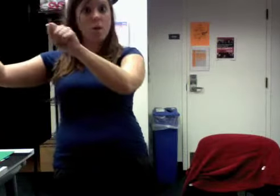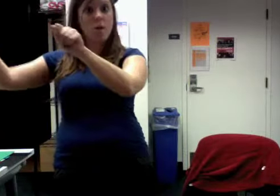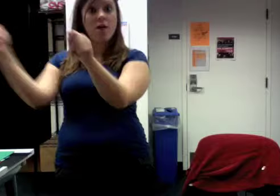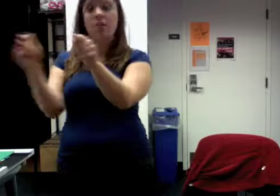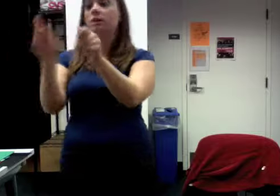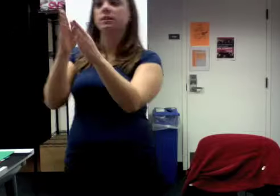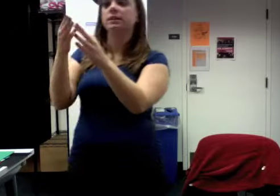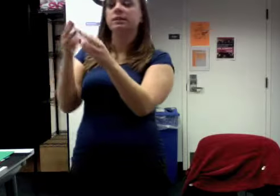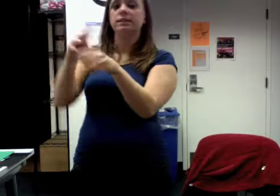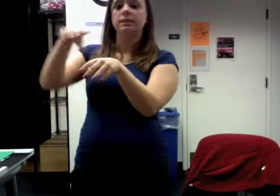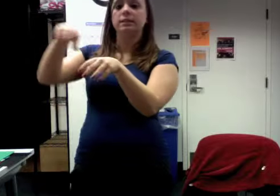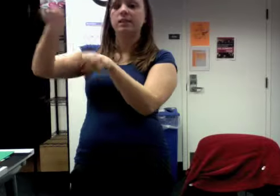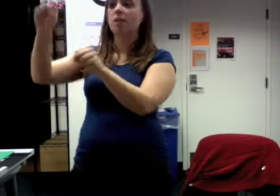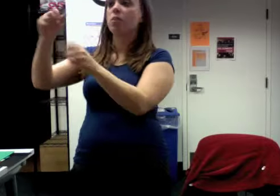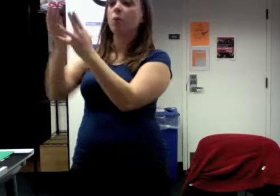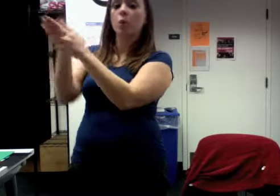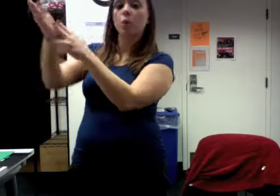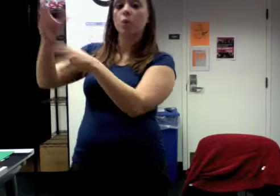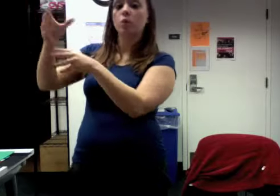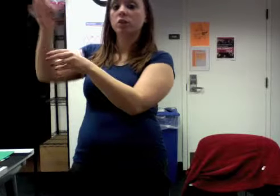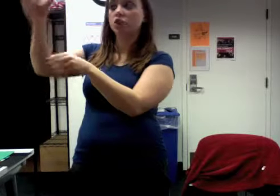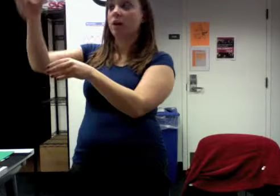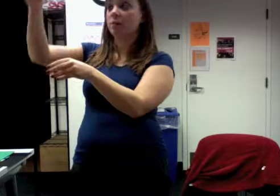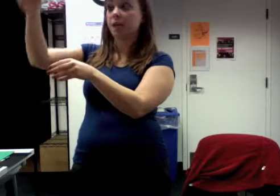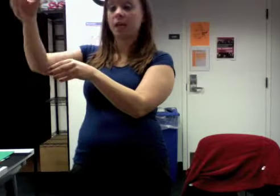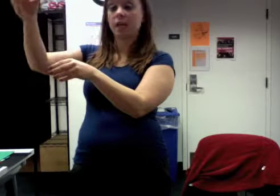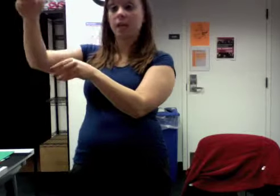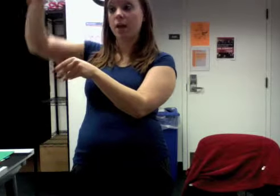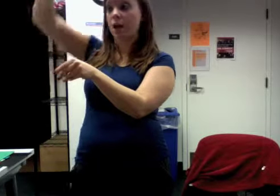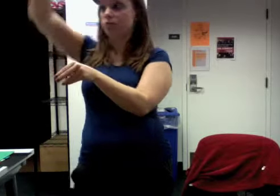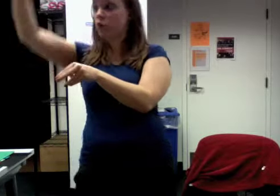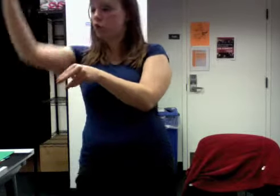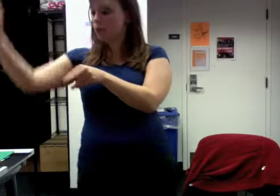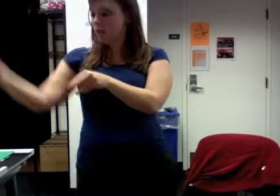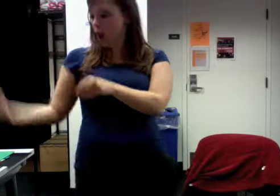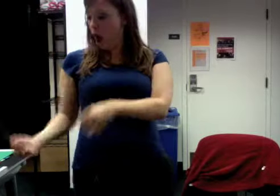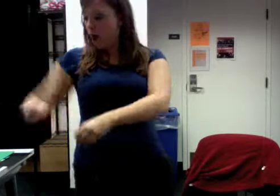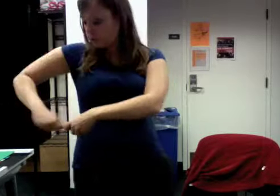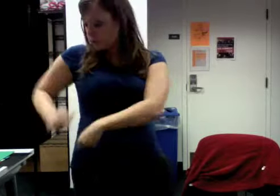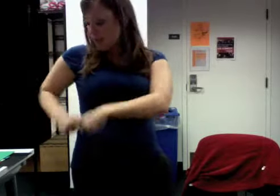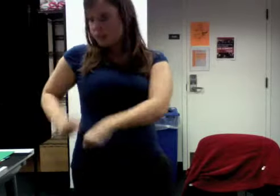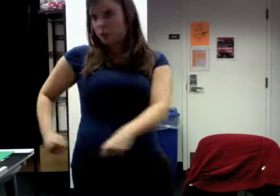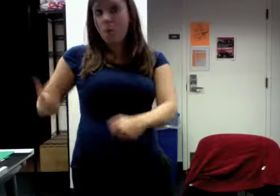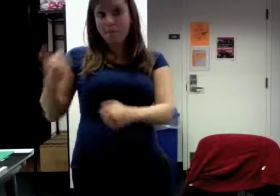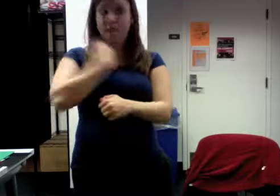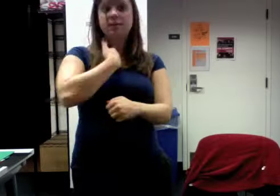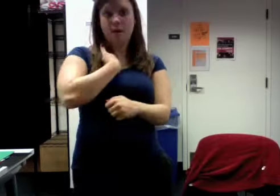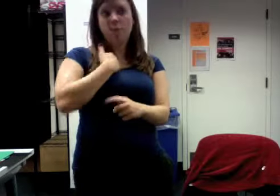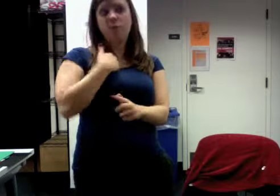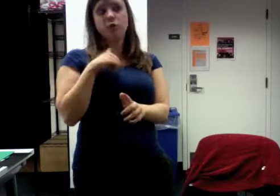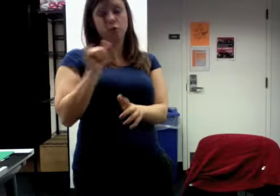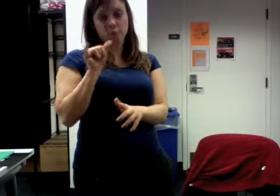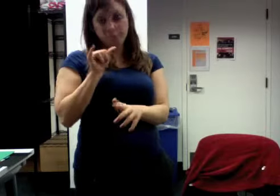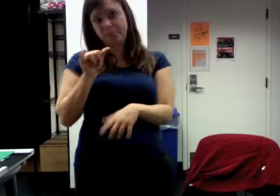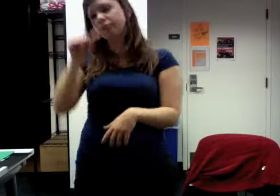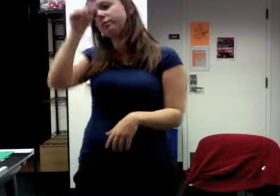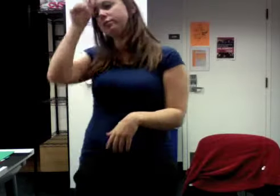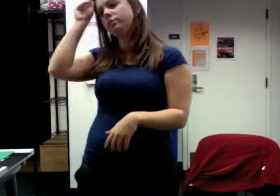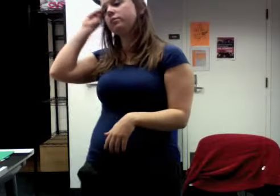chimney, ties the other end to his, and starts to cook and, meddle around. But of course, it doesn't last very long before the cow falls off